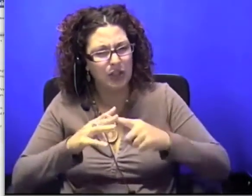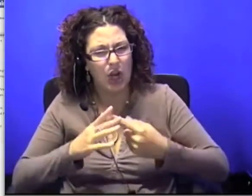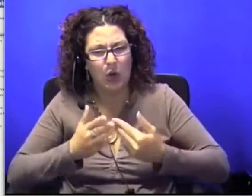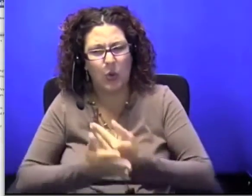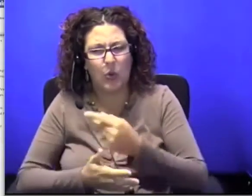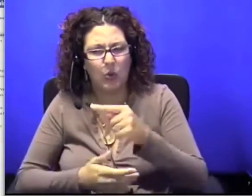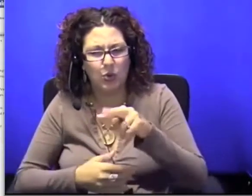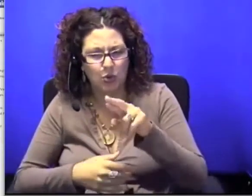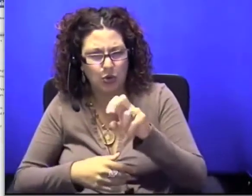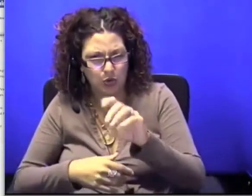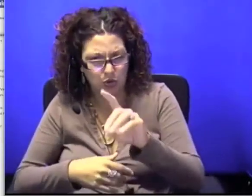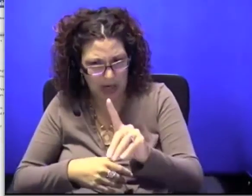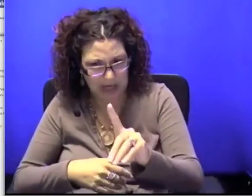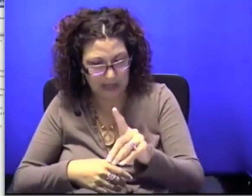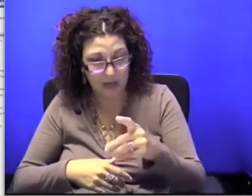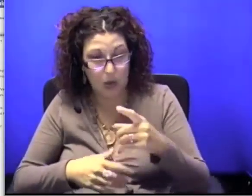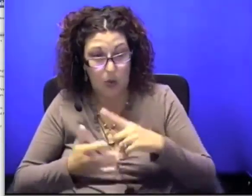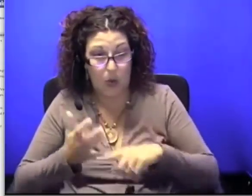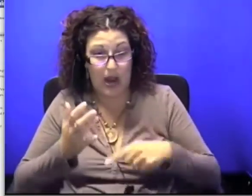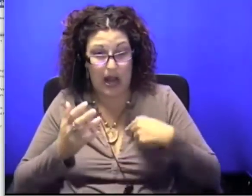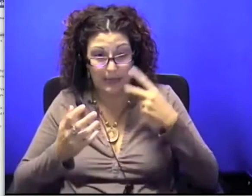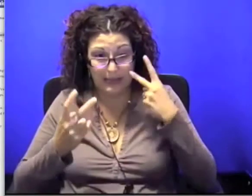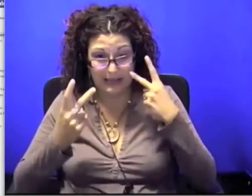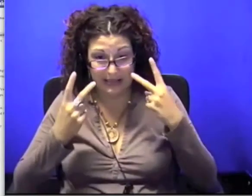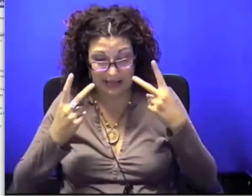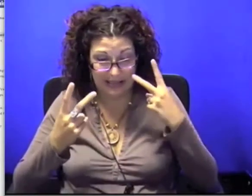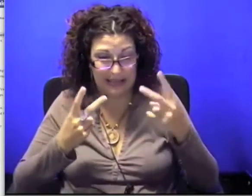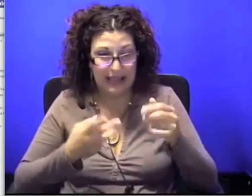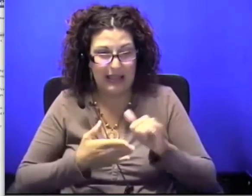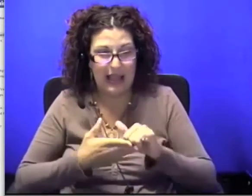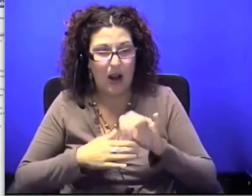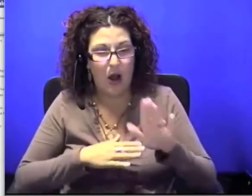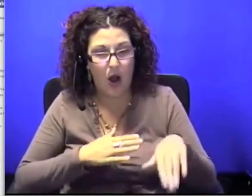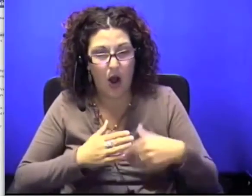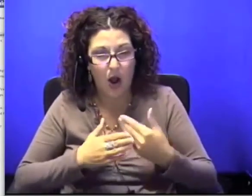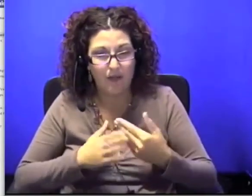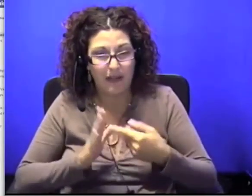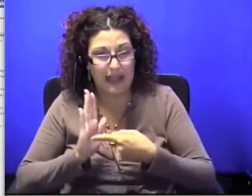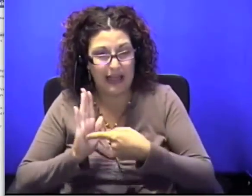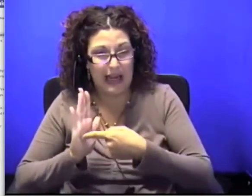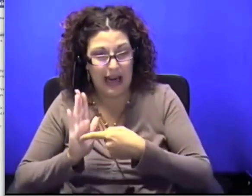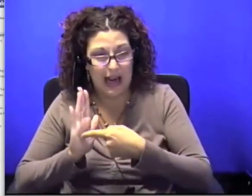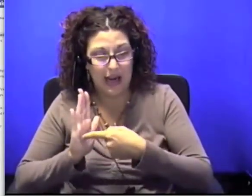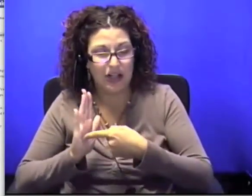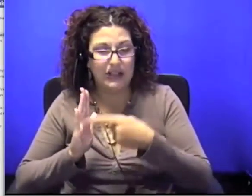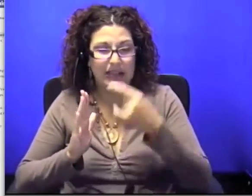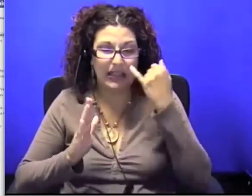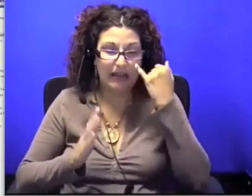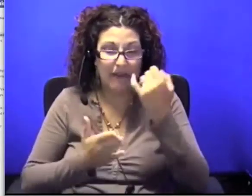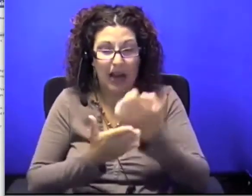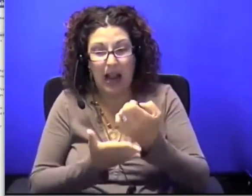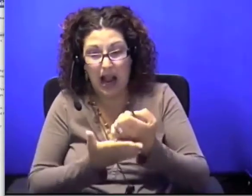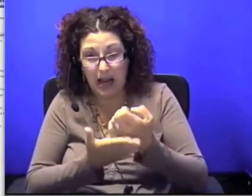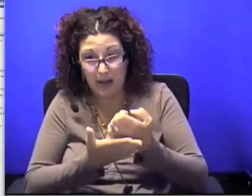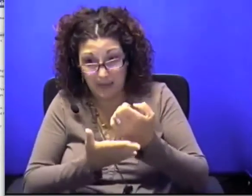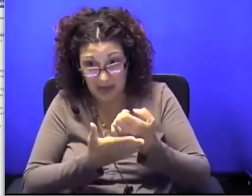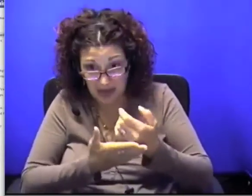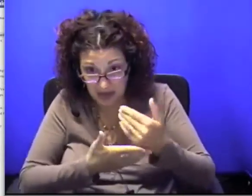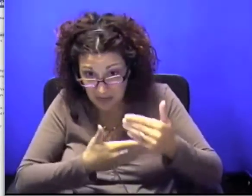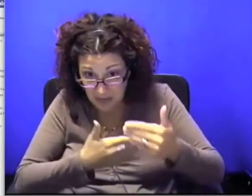new trends. And so what I'm seeing actually going on is that all of the indicators as to whether or not the economy is